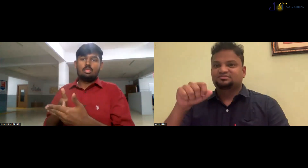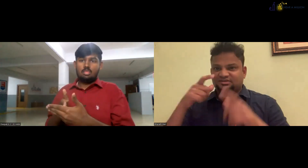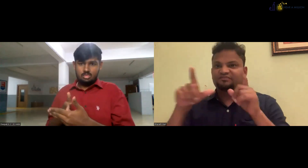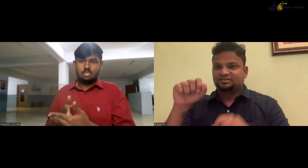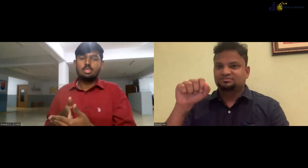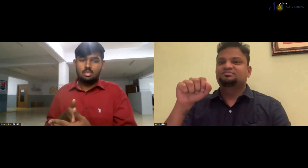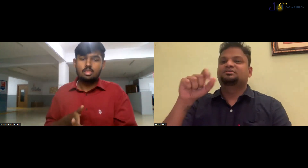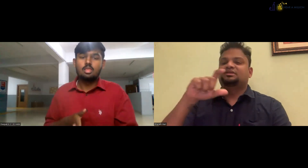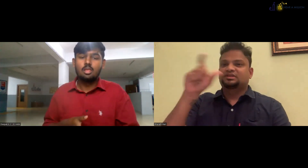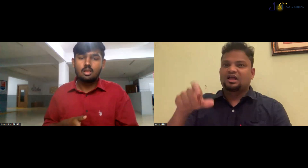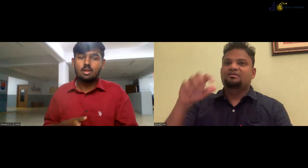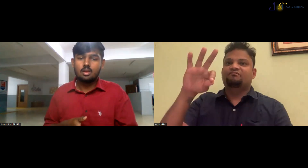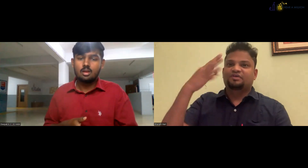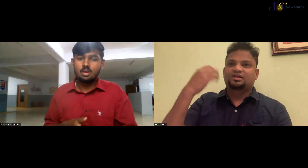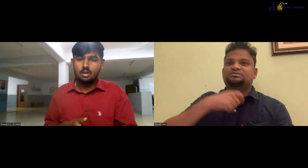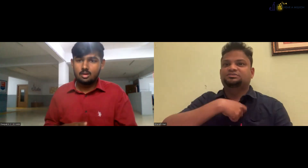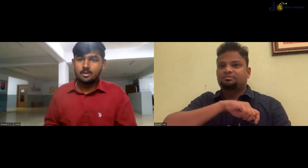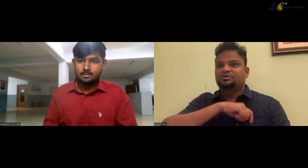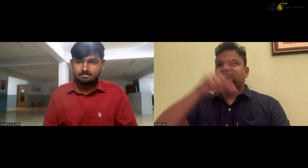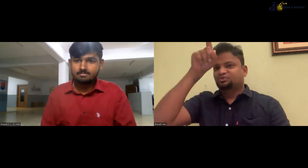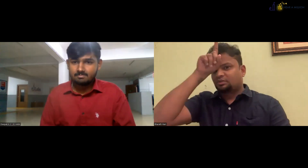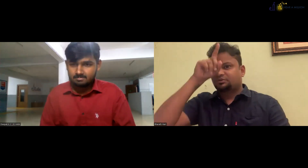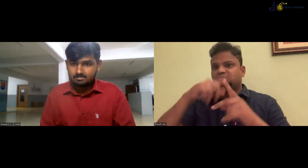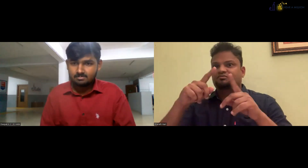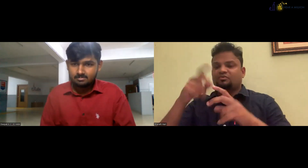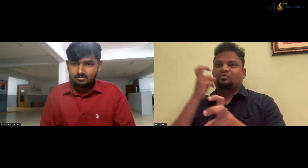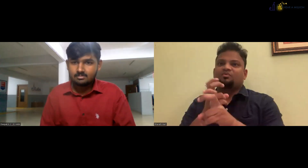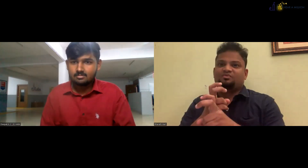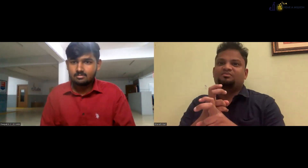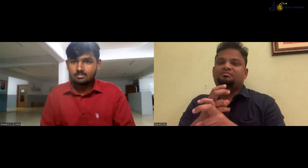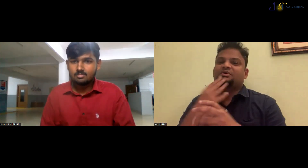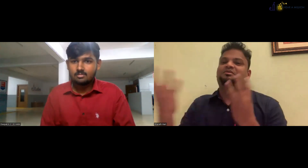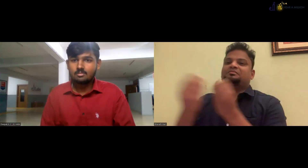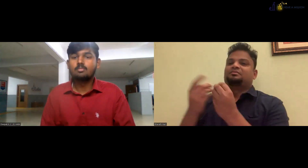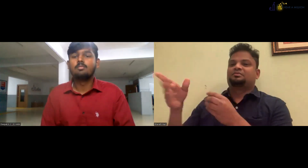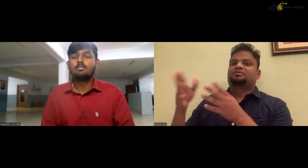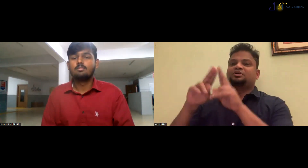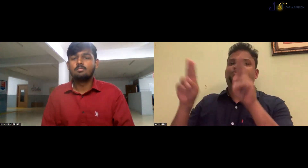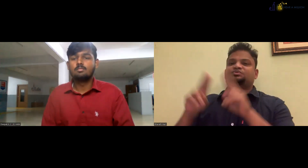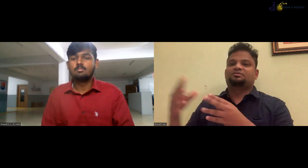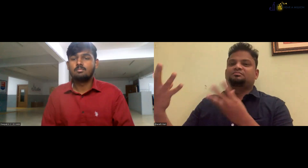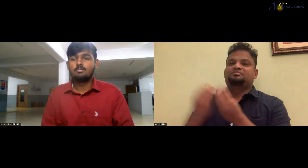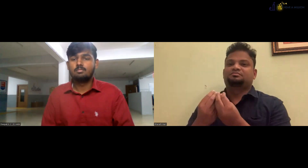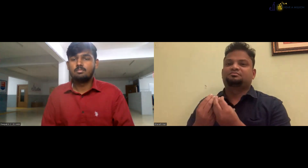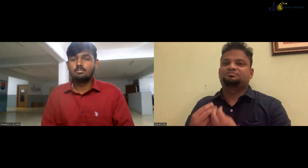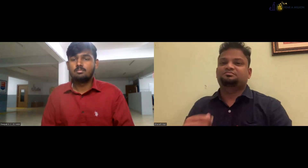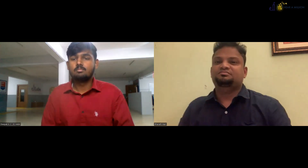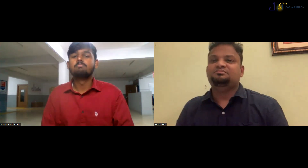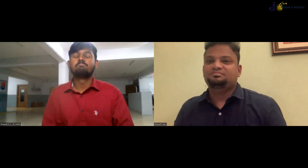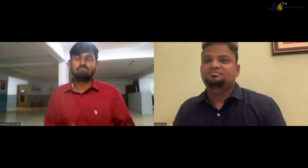You get to see the language, and there are challenges also. In Spain, Germany, there are